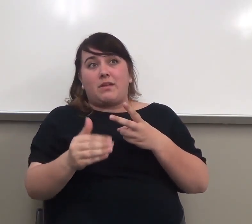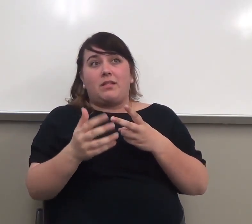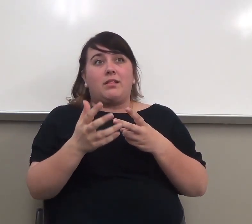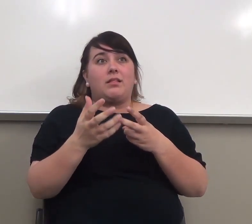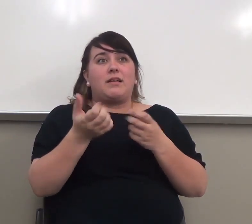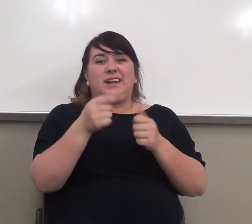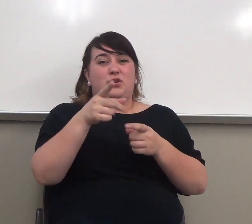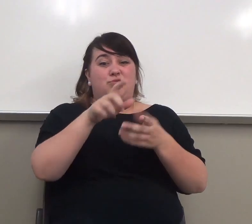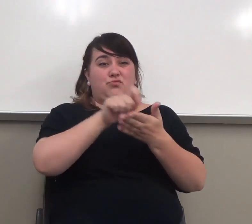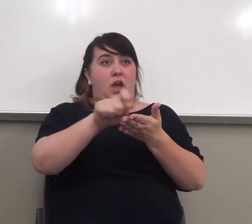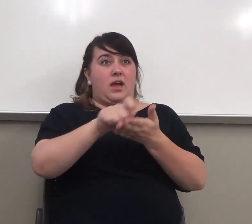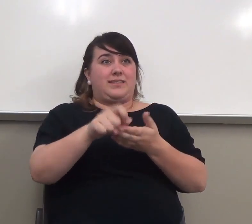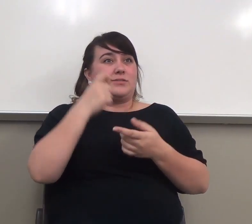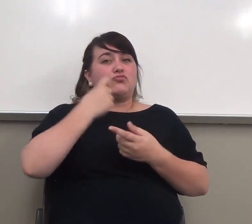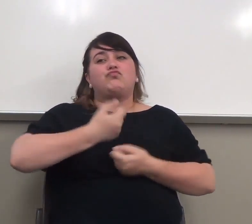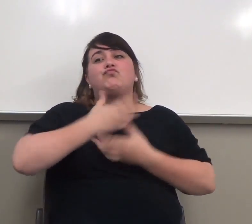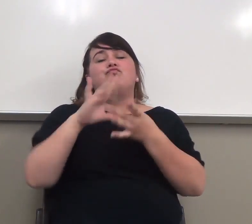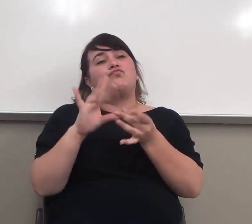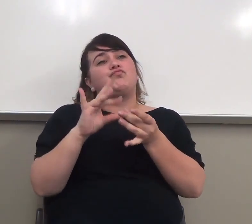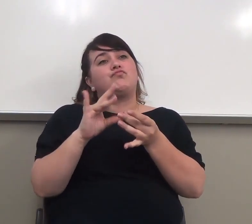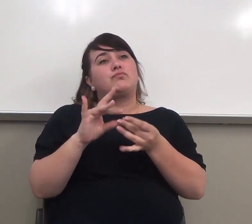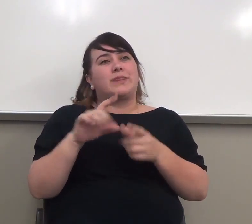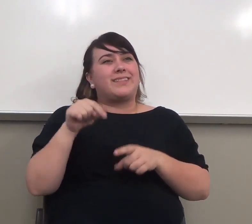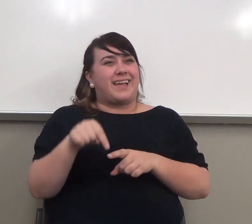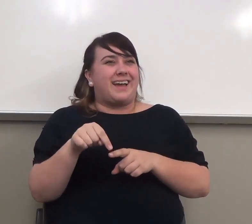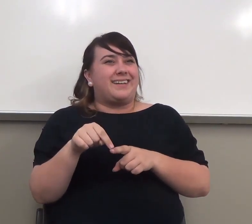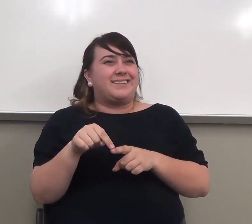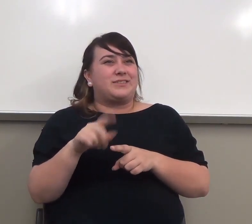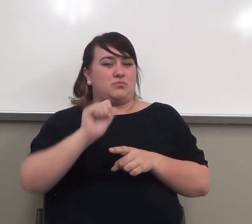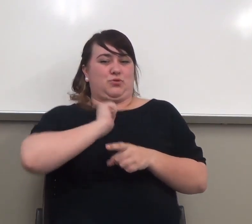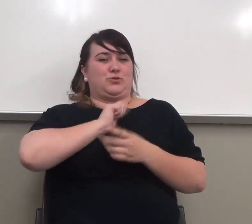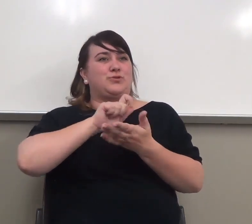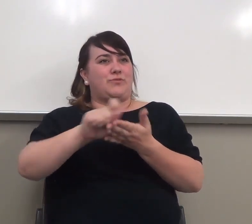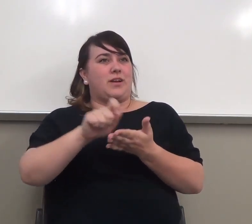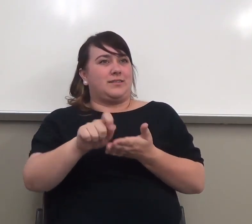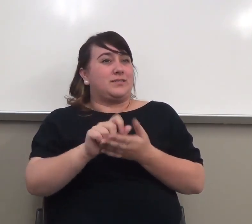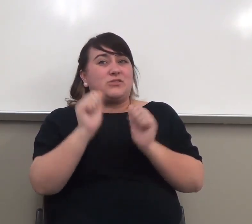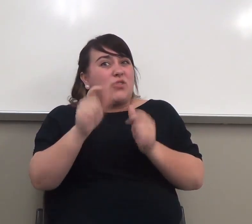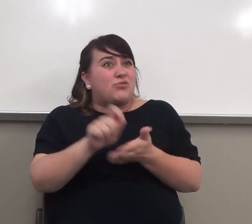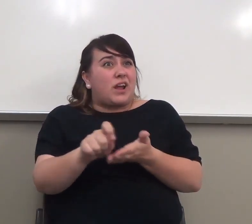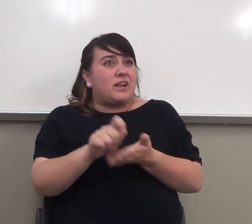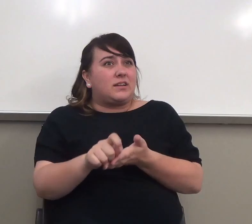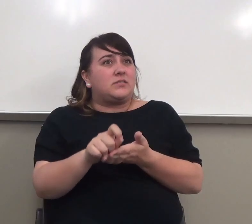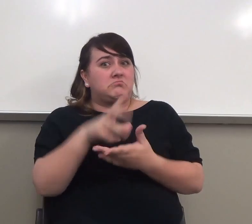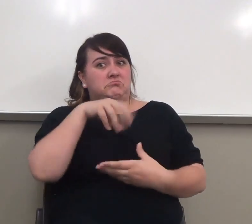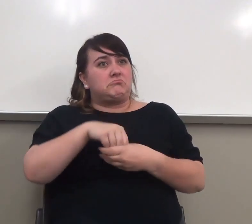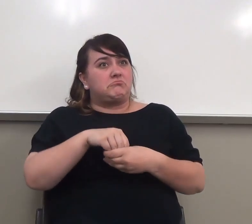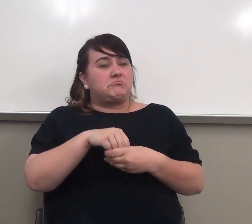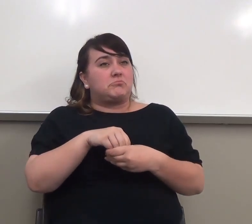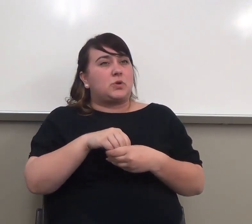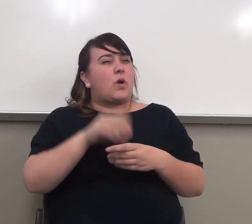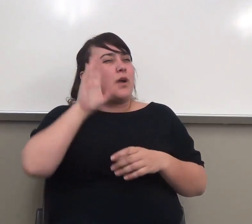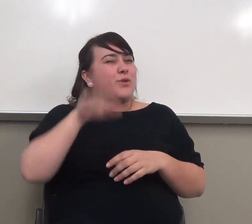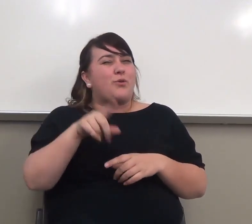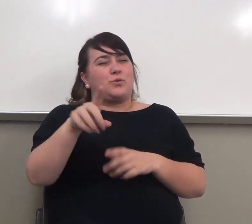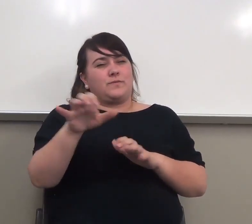okay? But that's called personal writing. And this would also take into account your texting,